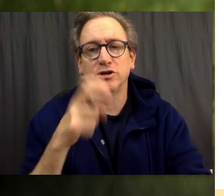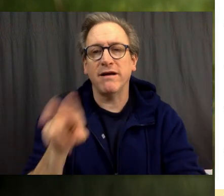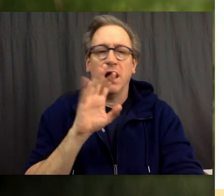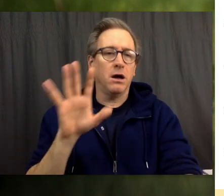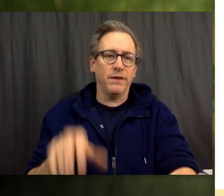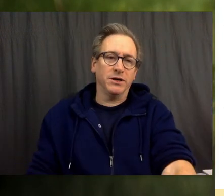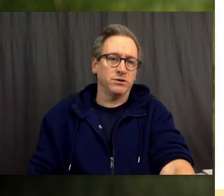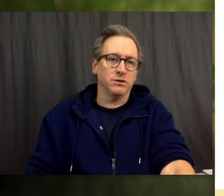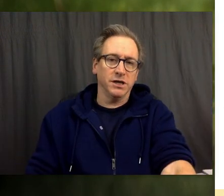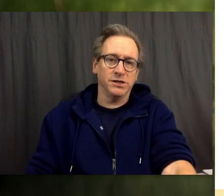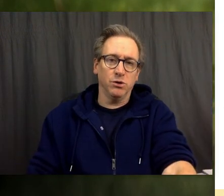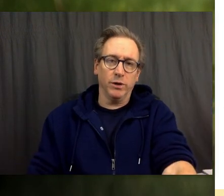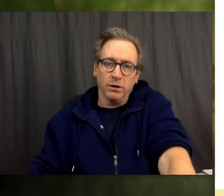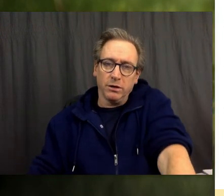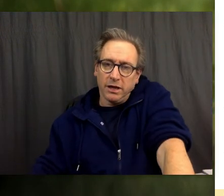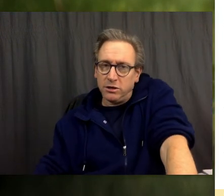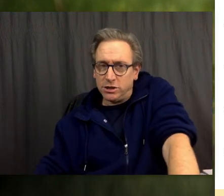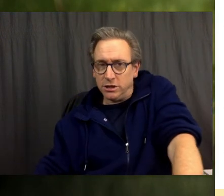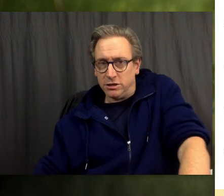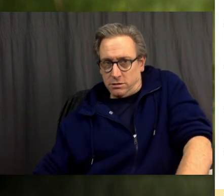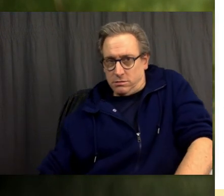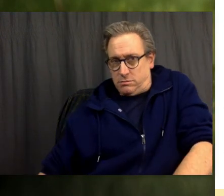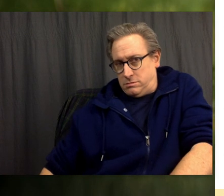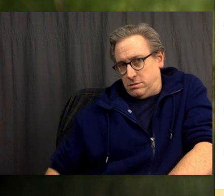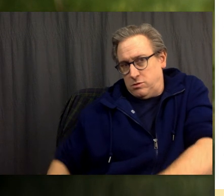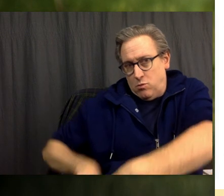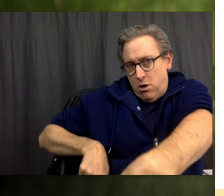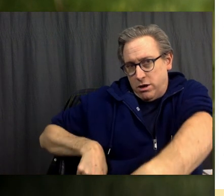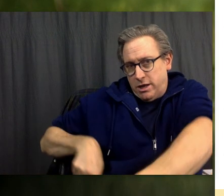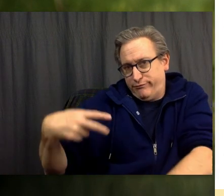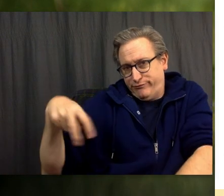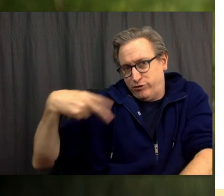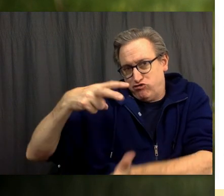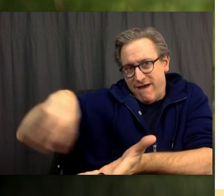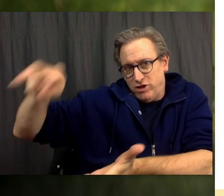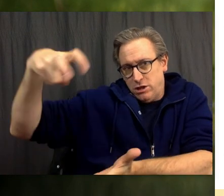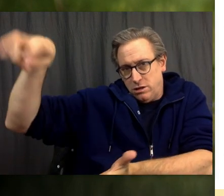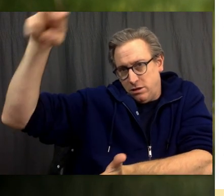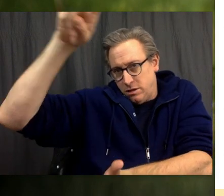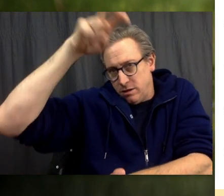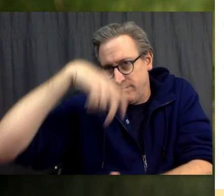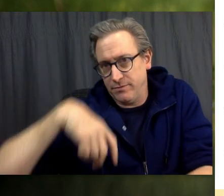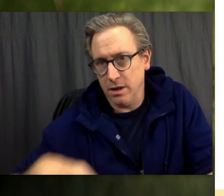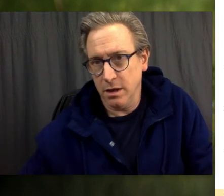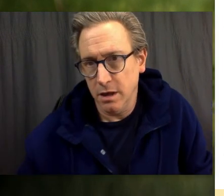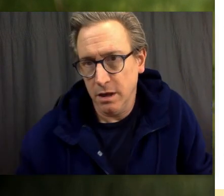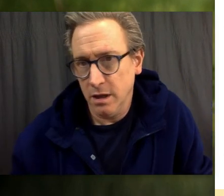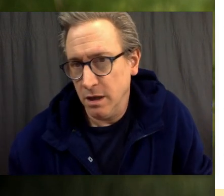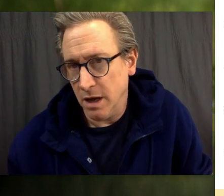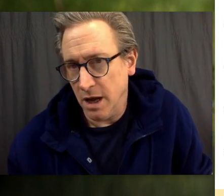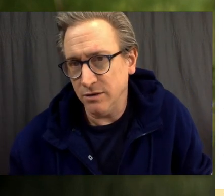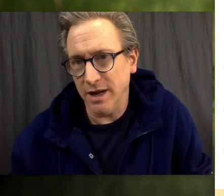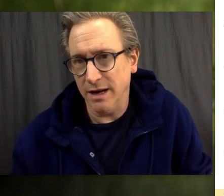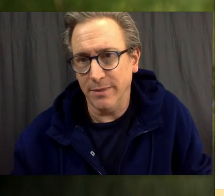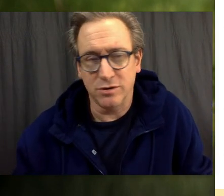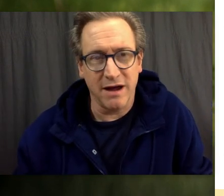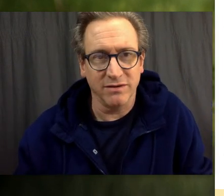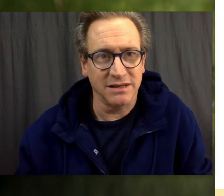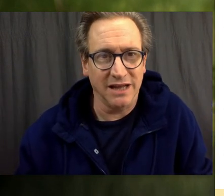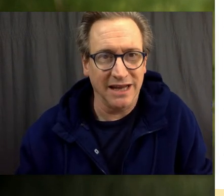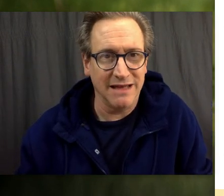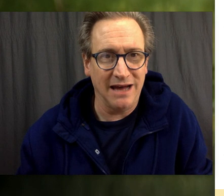And that picture is so weird. That walking, travel. I don't know anybody